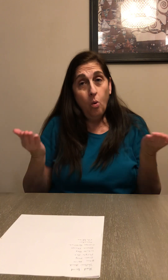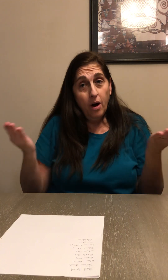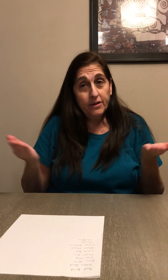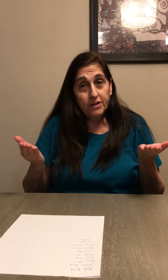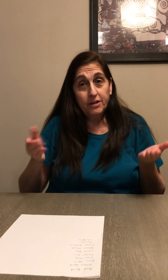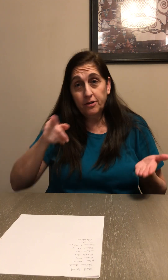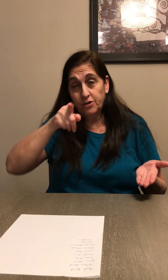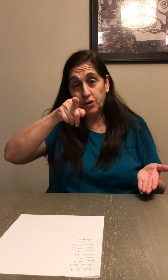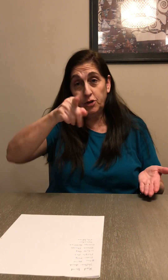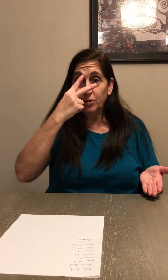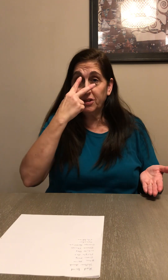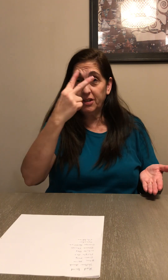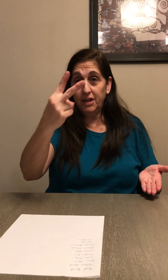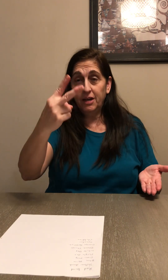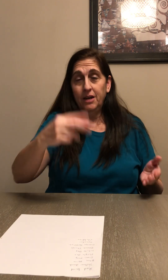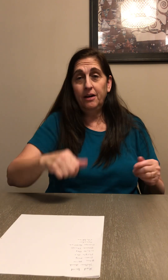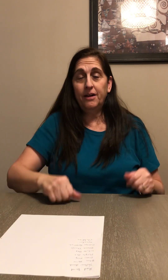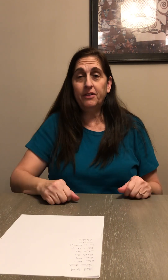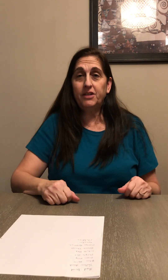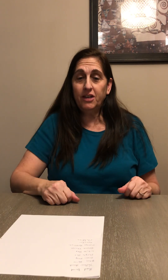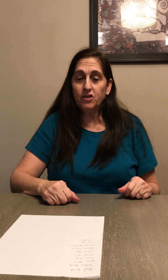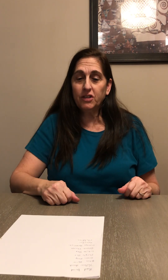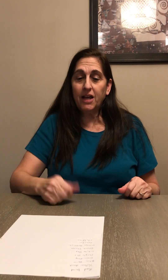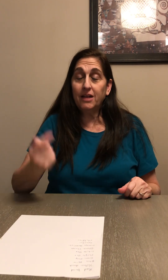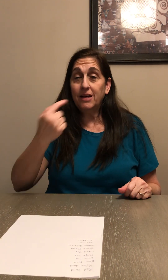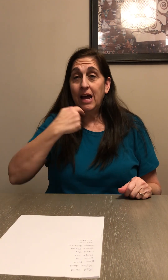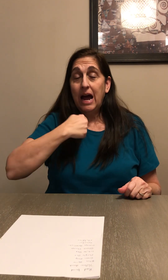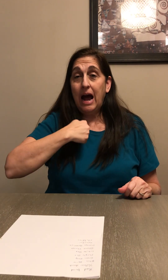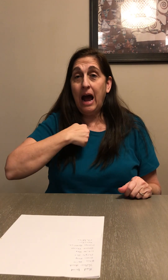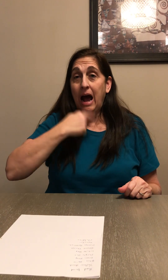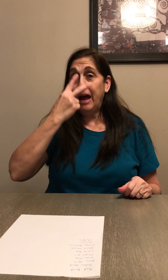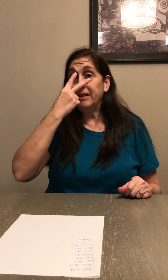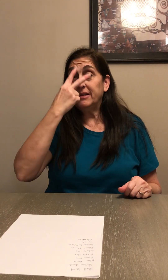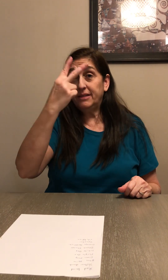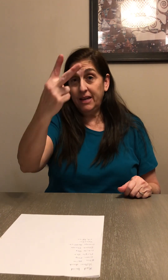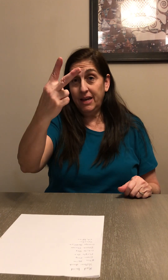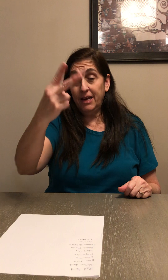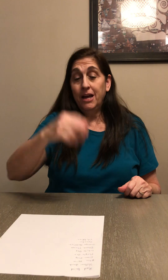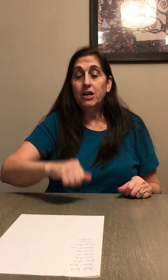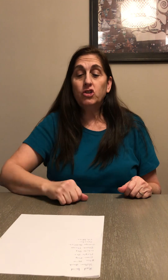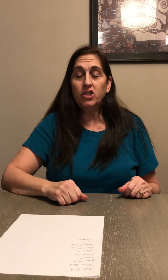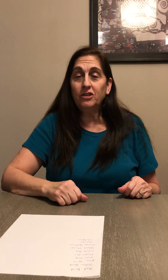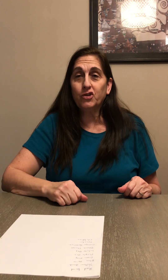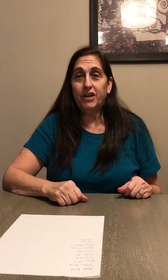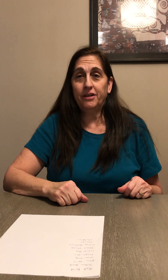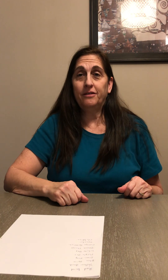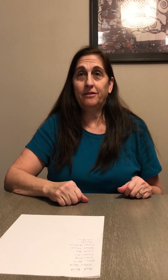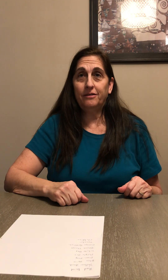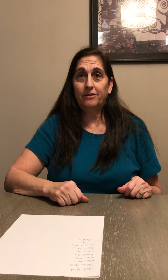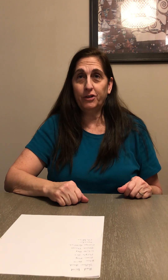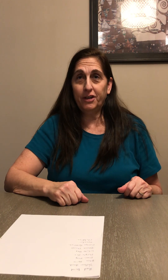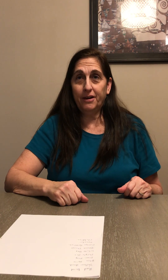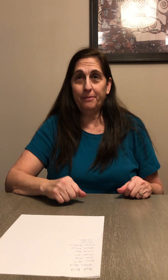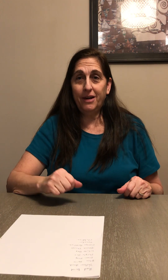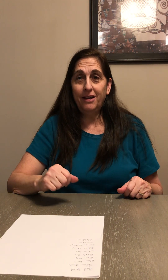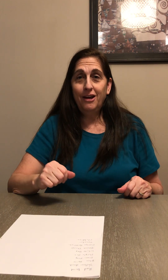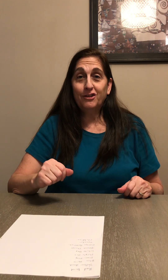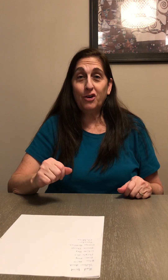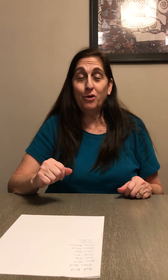what do you see? And the teacher says, I see children looking at me. So this